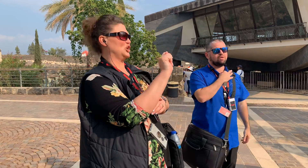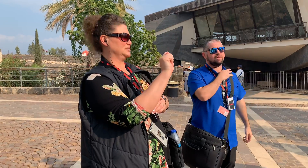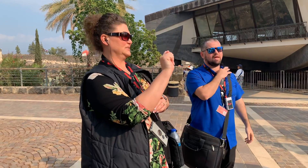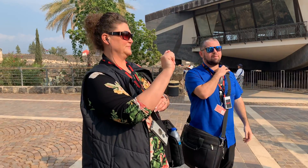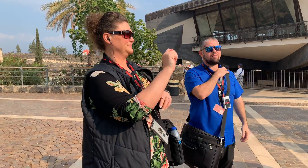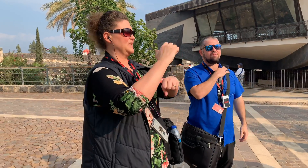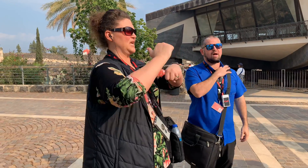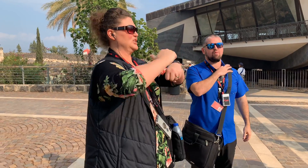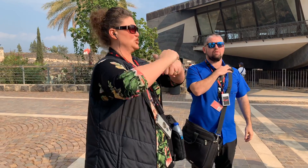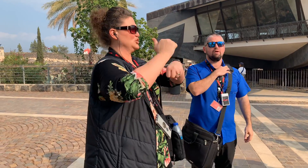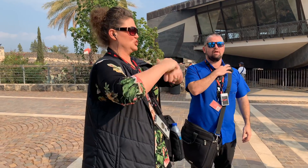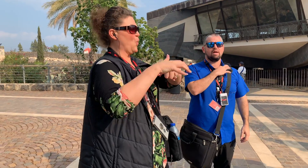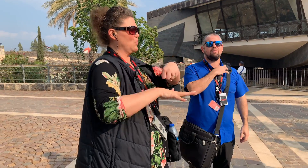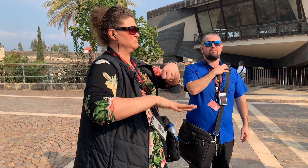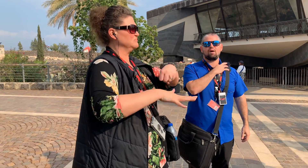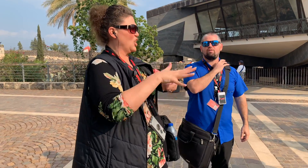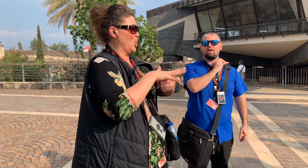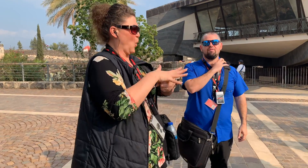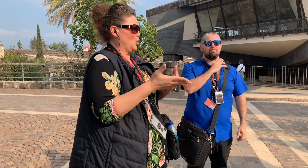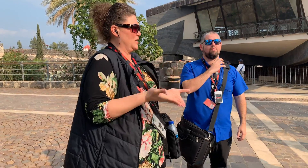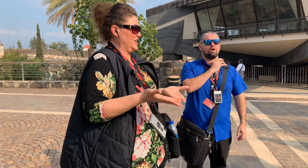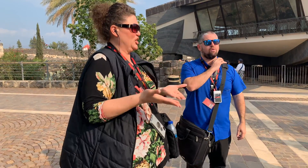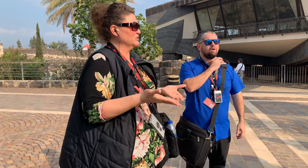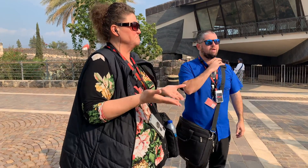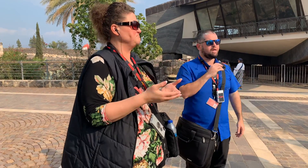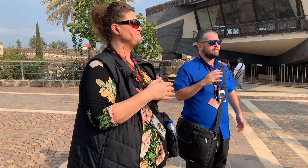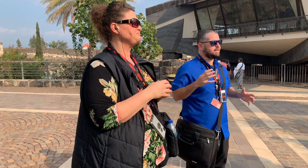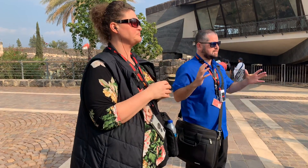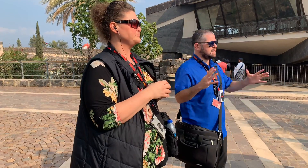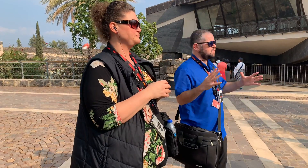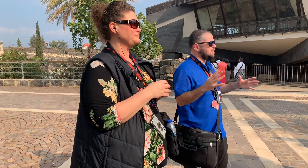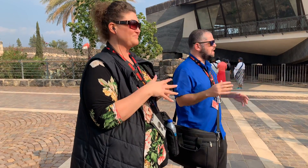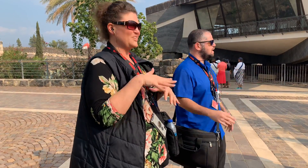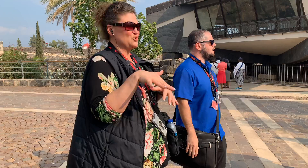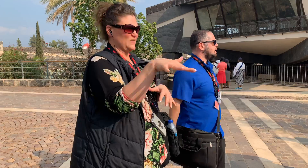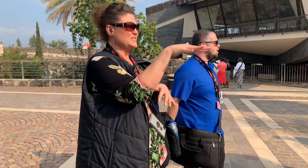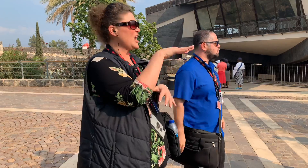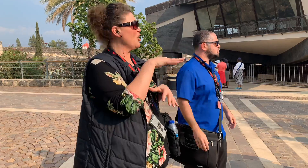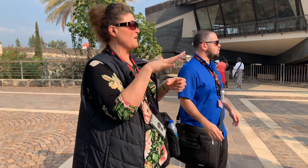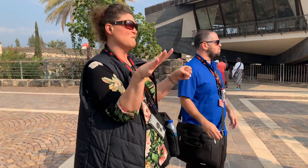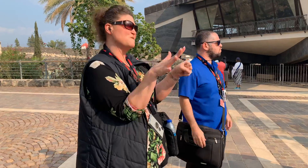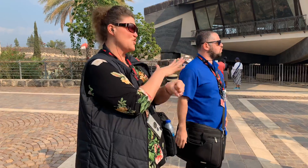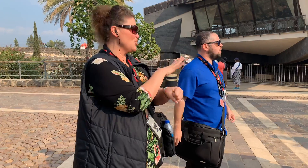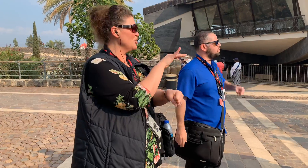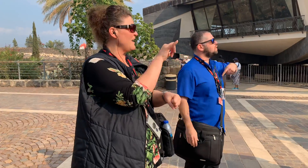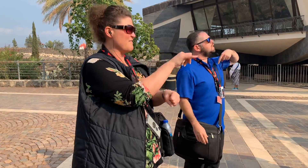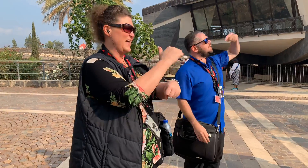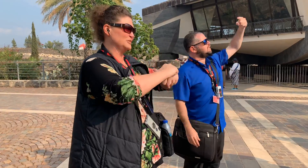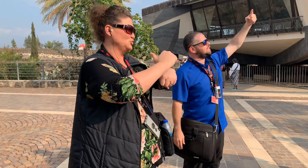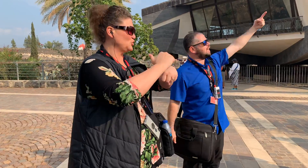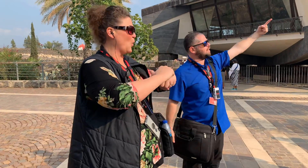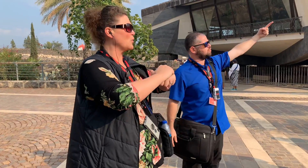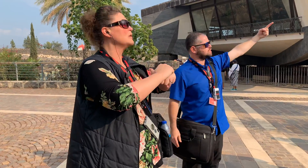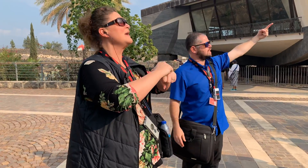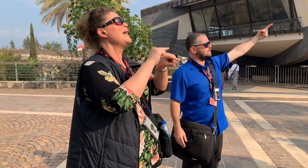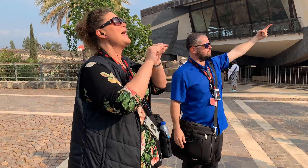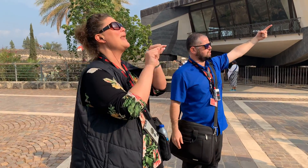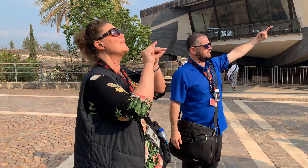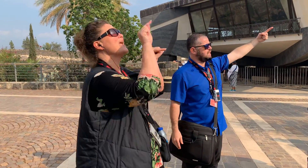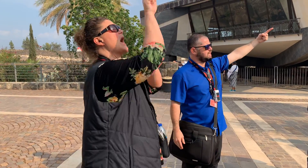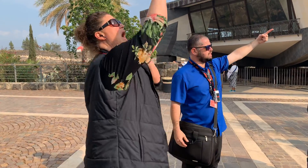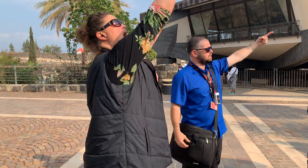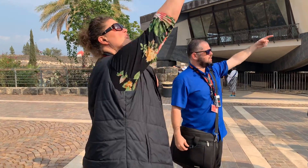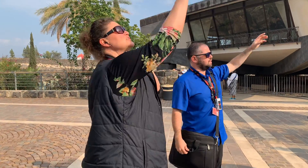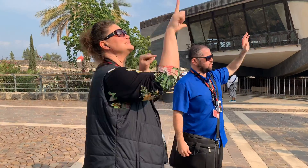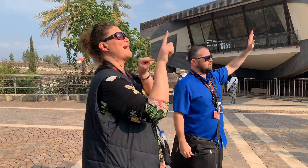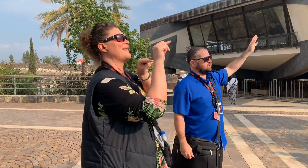local stone that can be found everywhere in this area, and also everywhere in the other side of